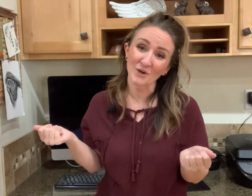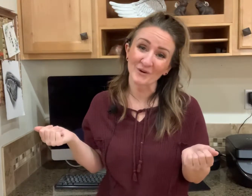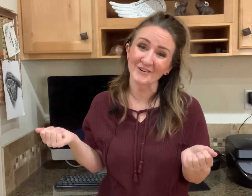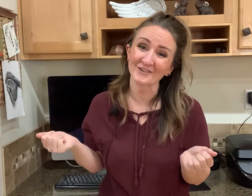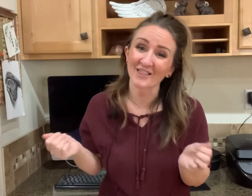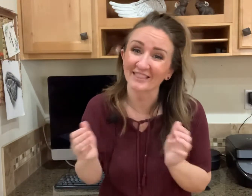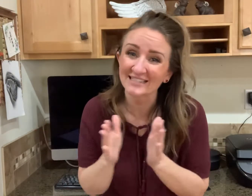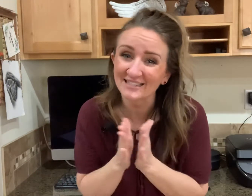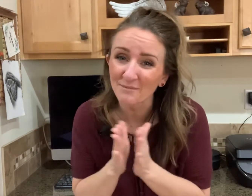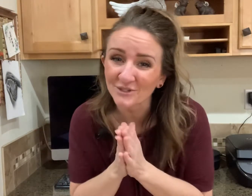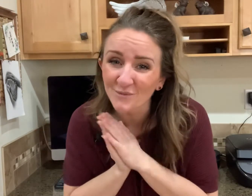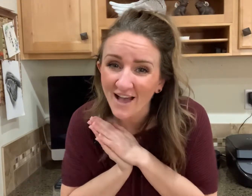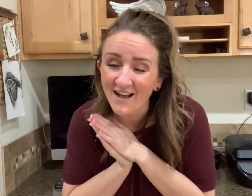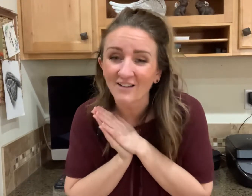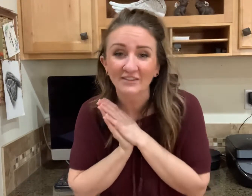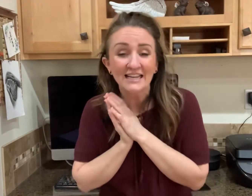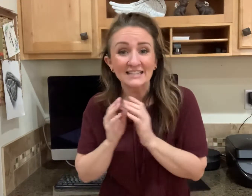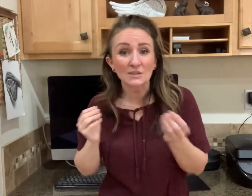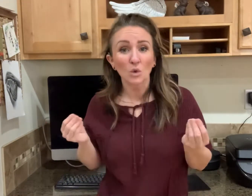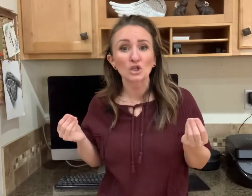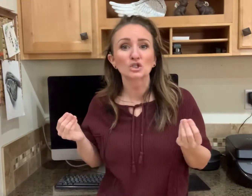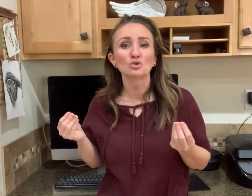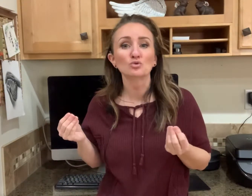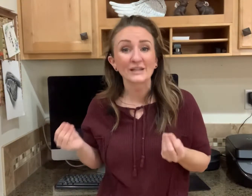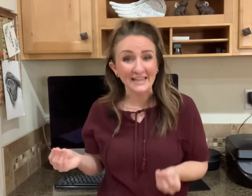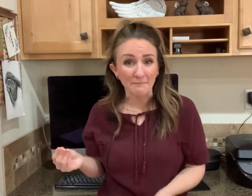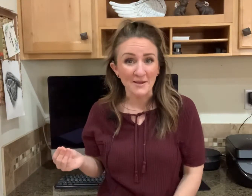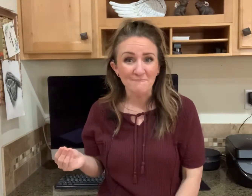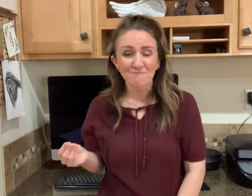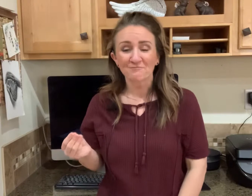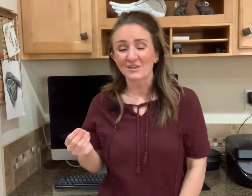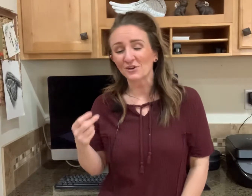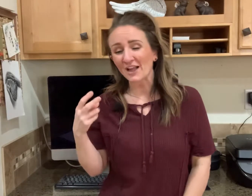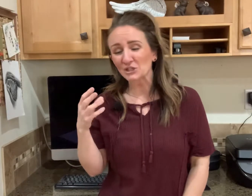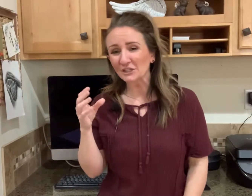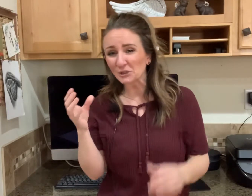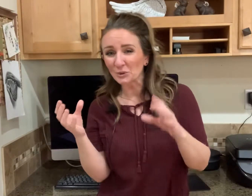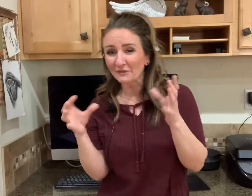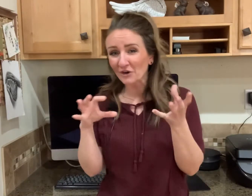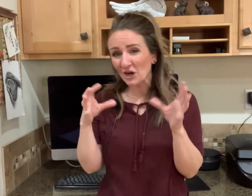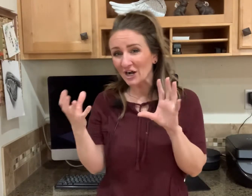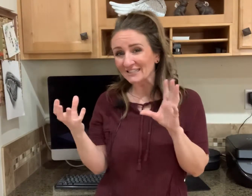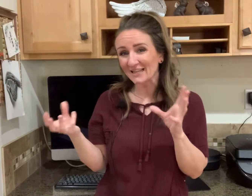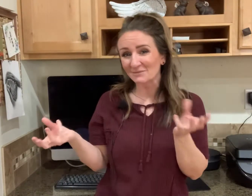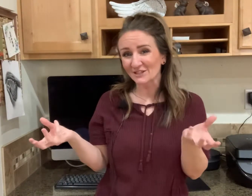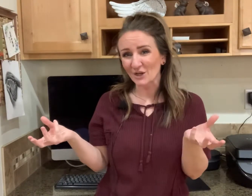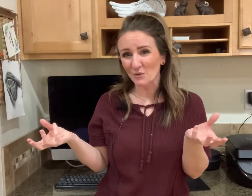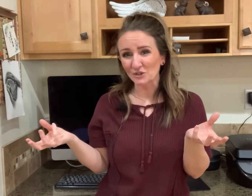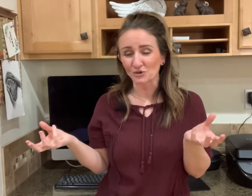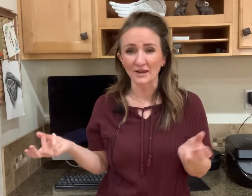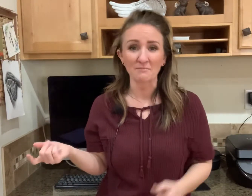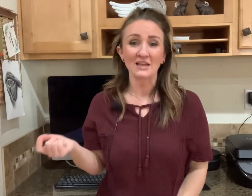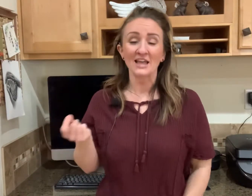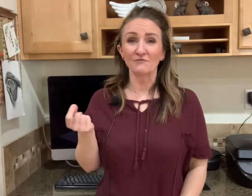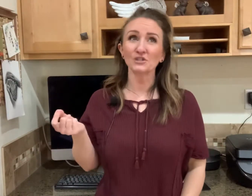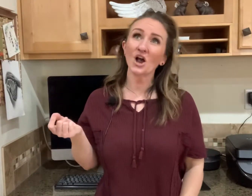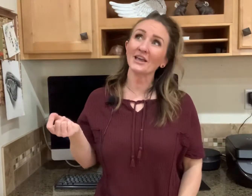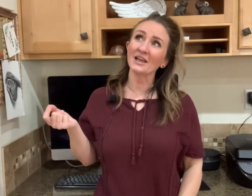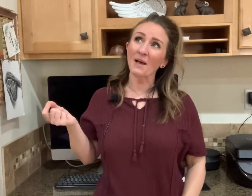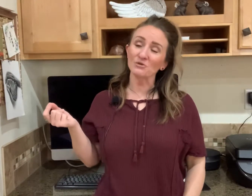word on lesson number 12 is the word dream. There's actually two different concepts that go with dream. If you're talking about